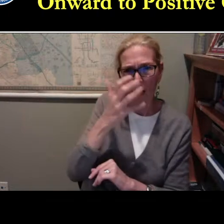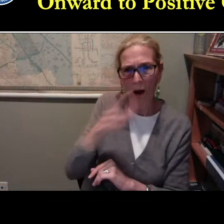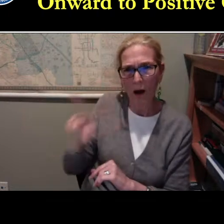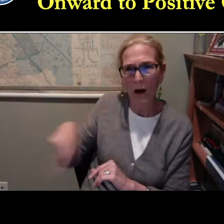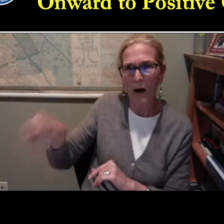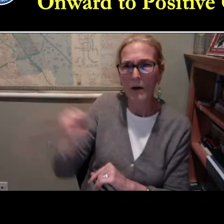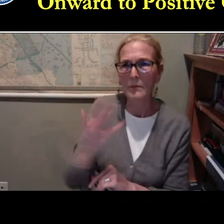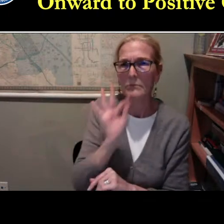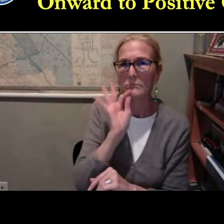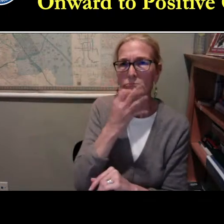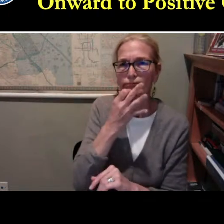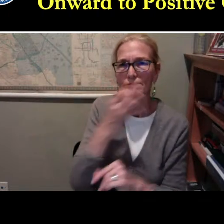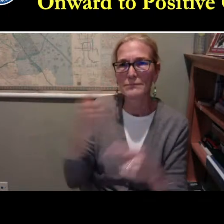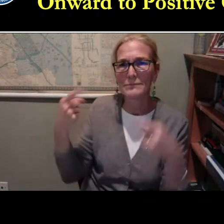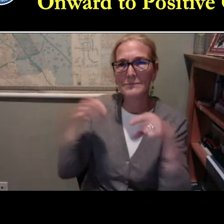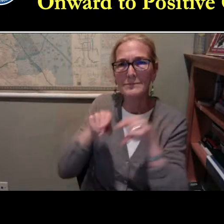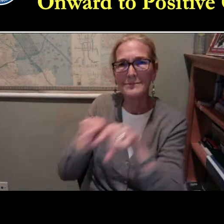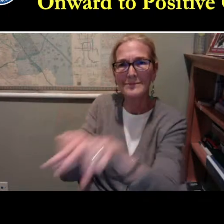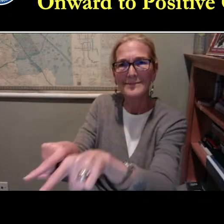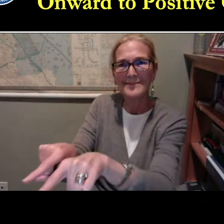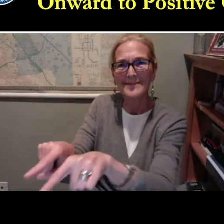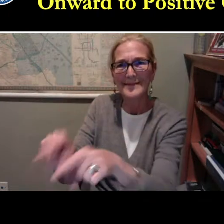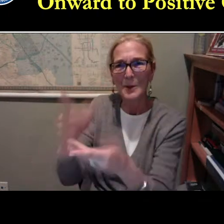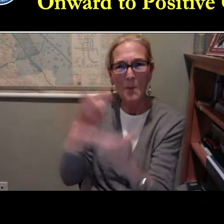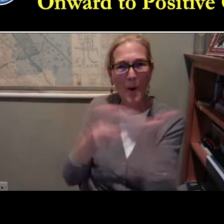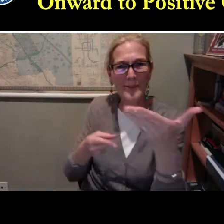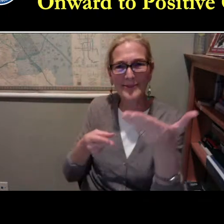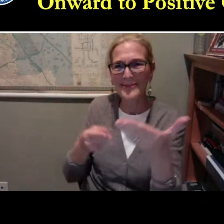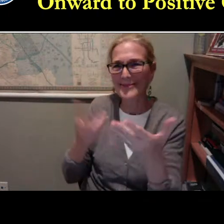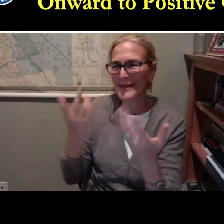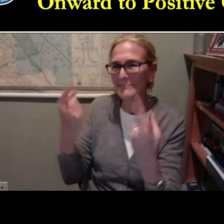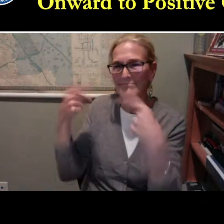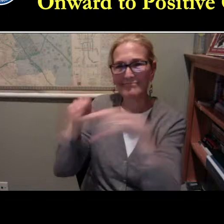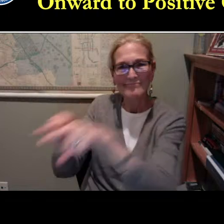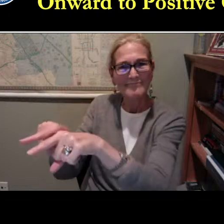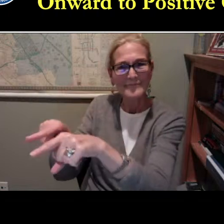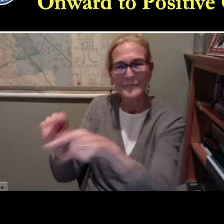deaf educators, you'll notice that